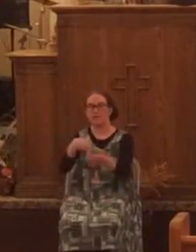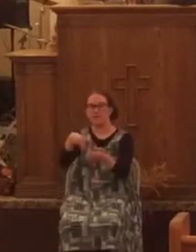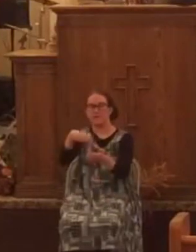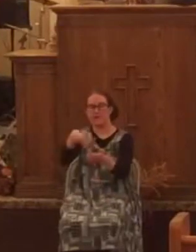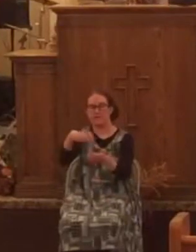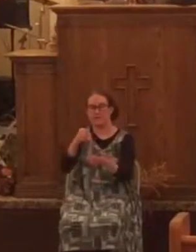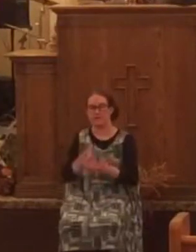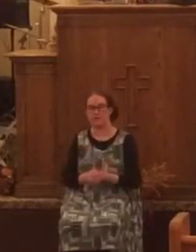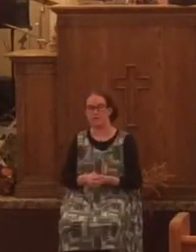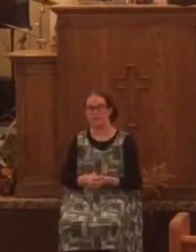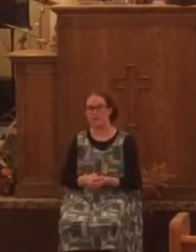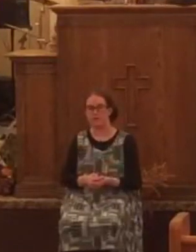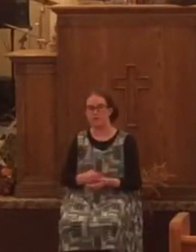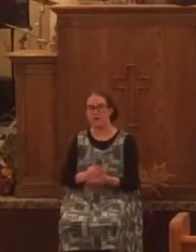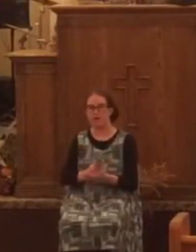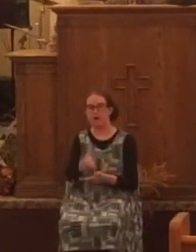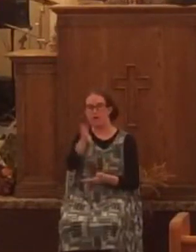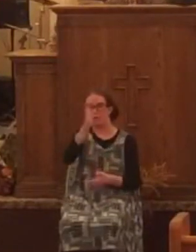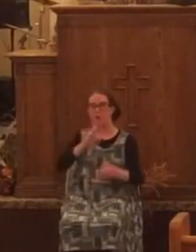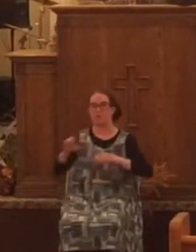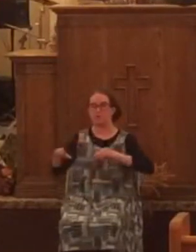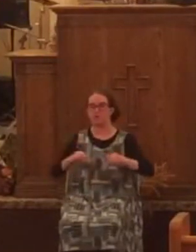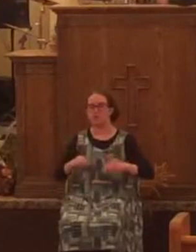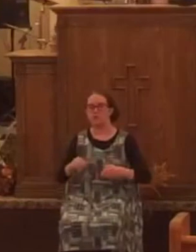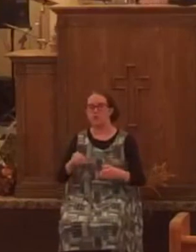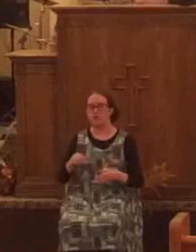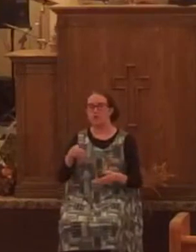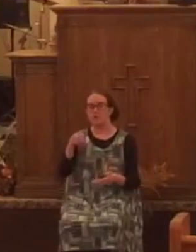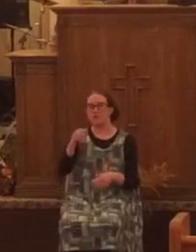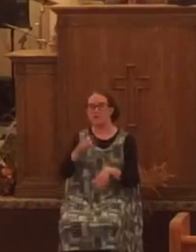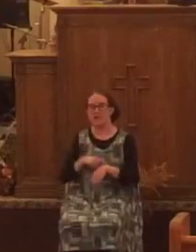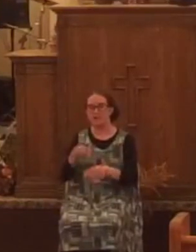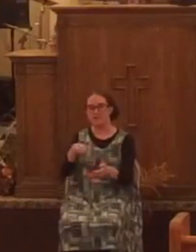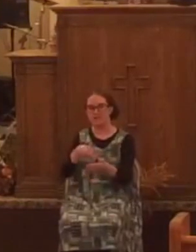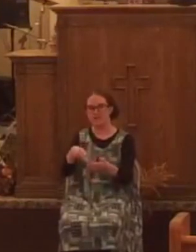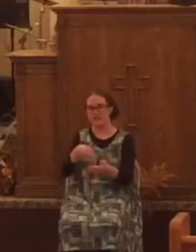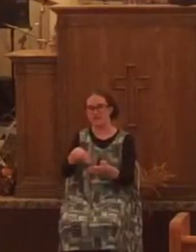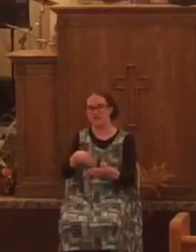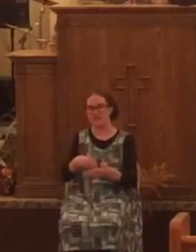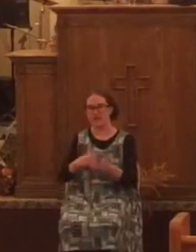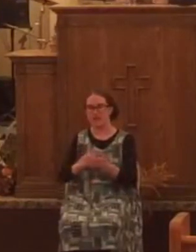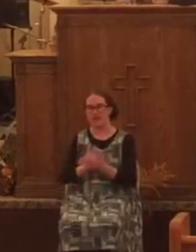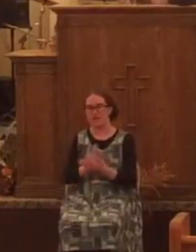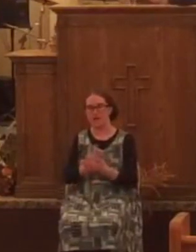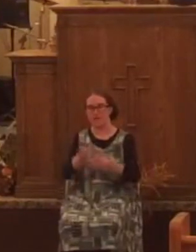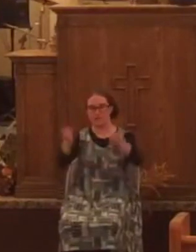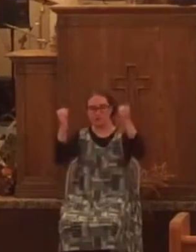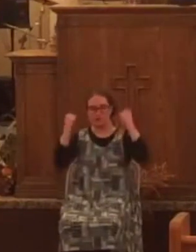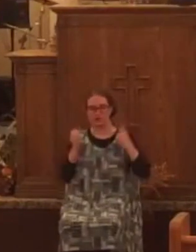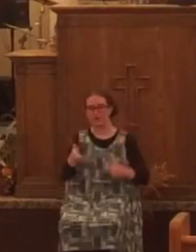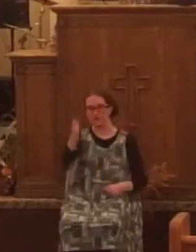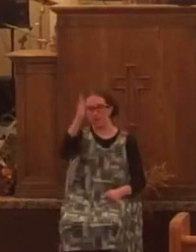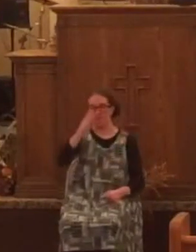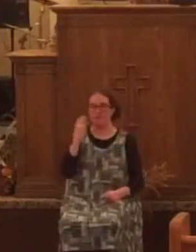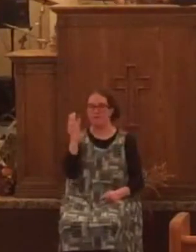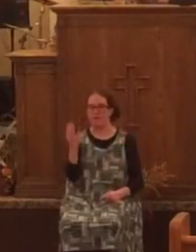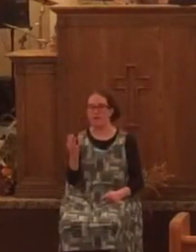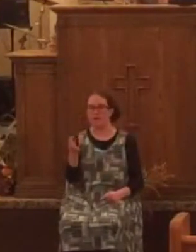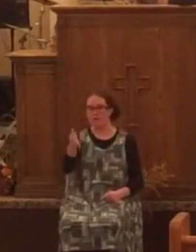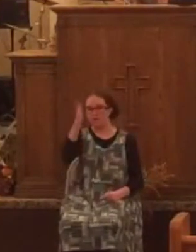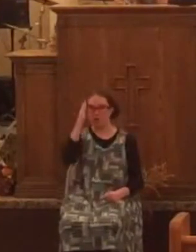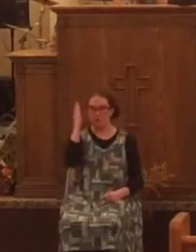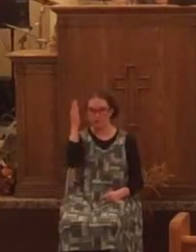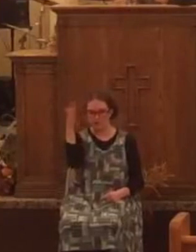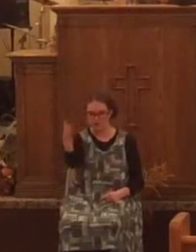dance, let God do something. When it's time to dance, amen, let the strength of God, let the hand of God reach down